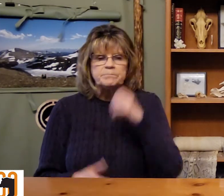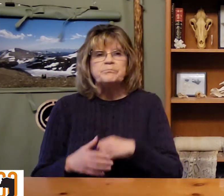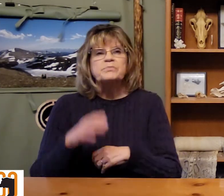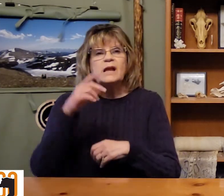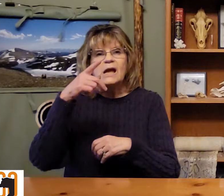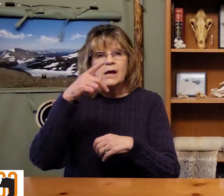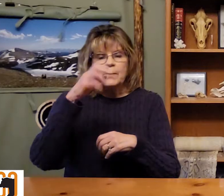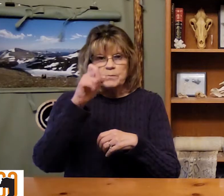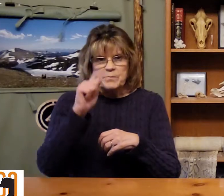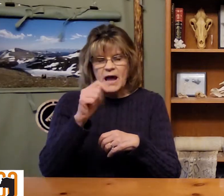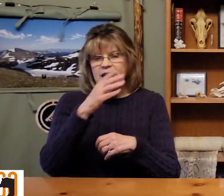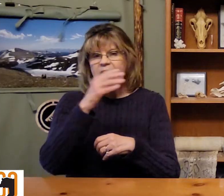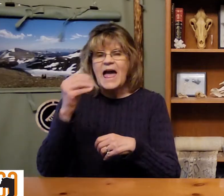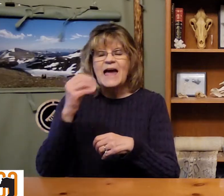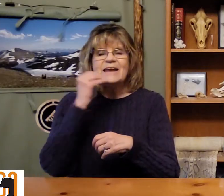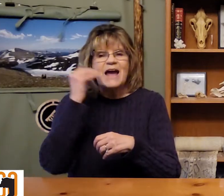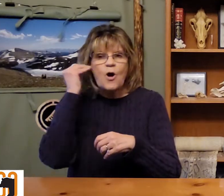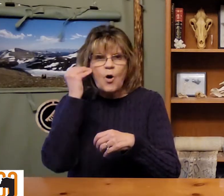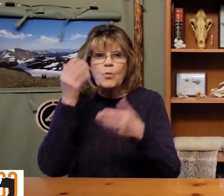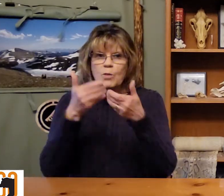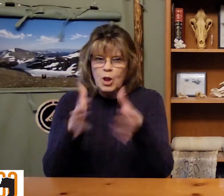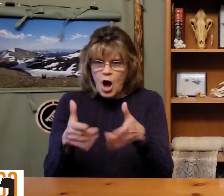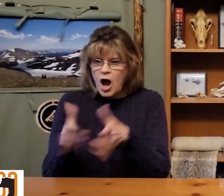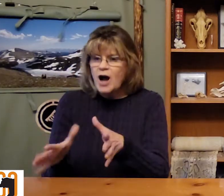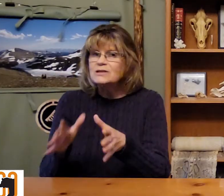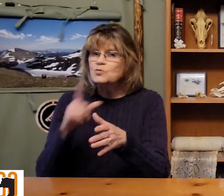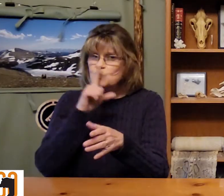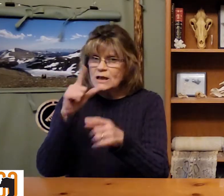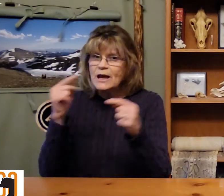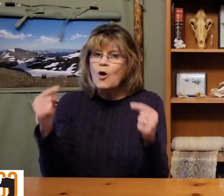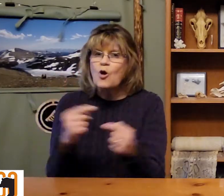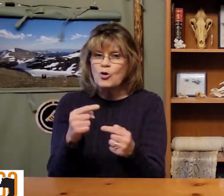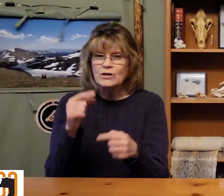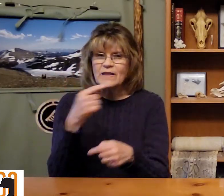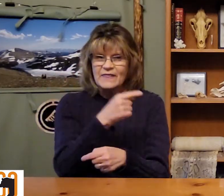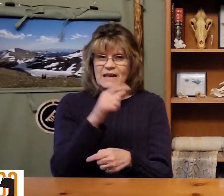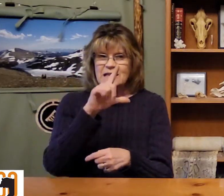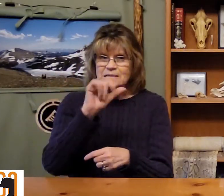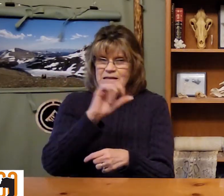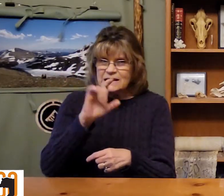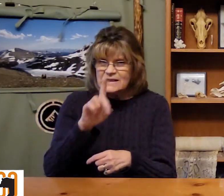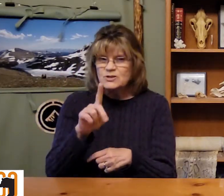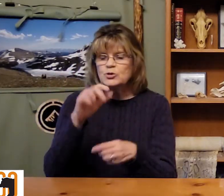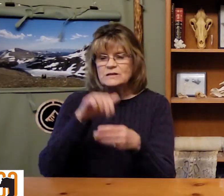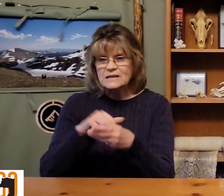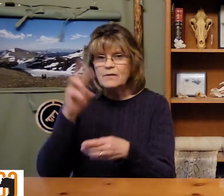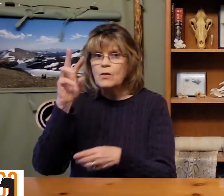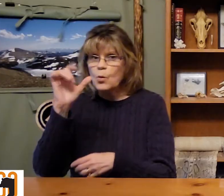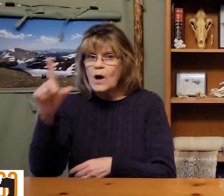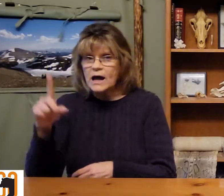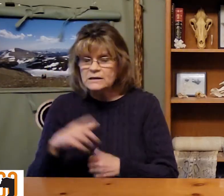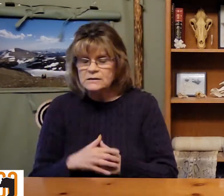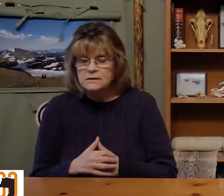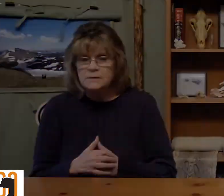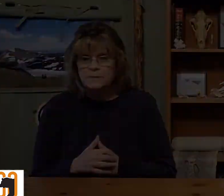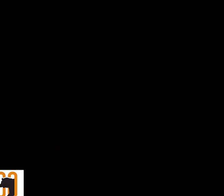Pet trade and habitat loss are a big impact on these animal species in the wild.